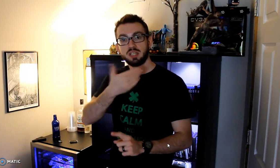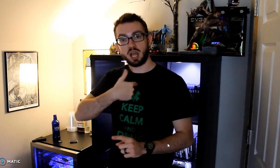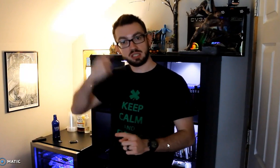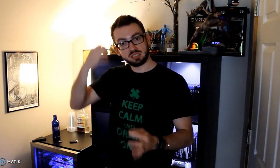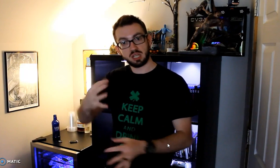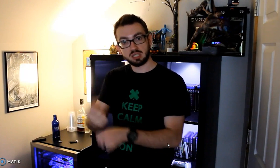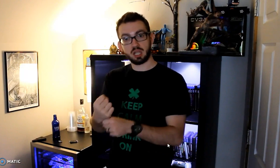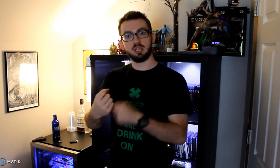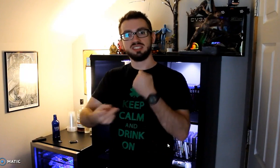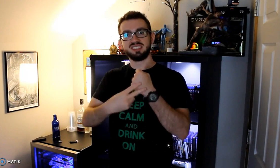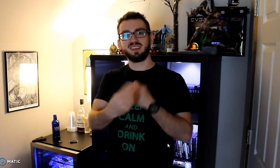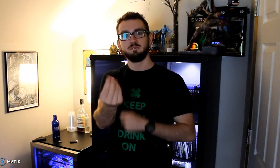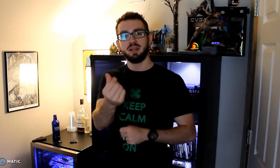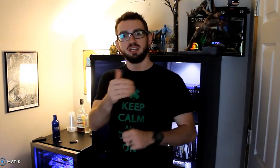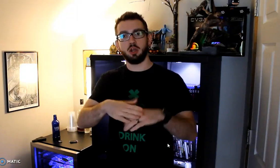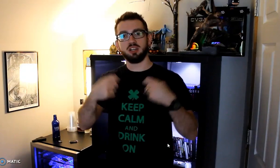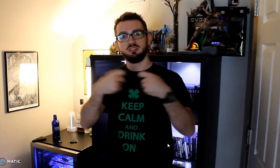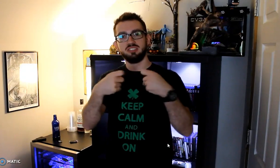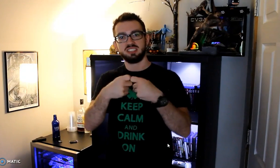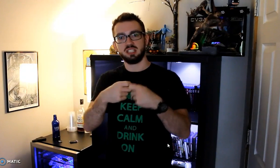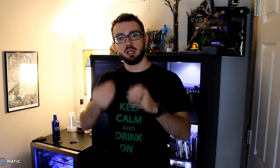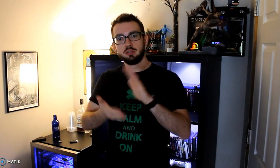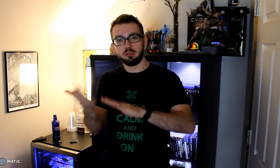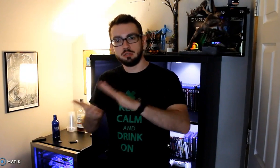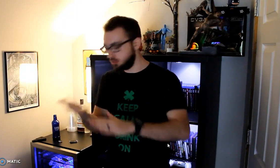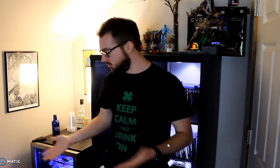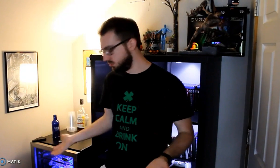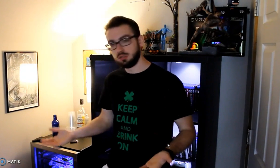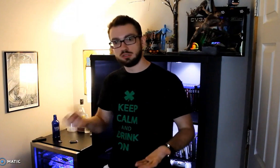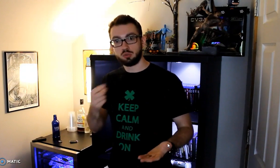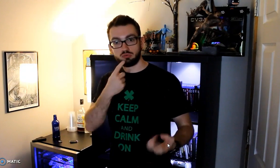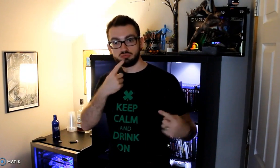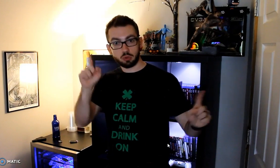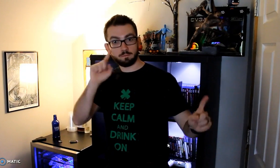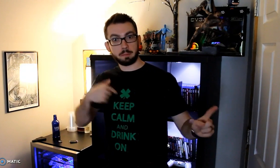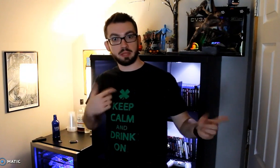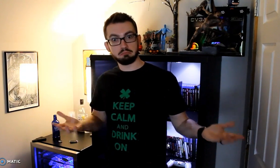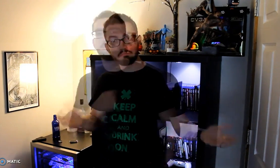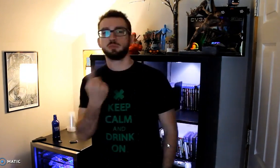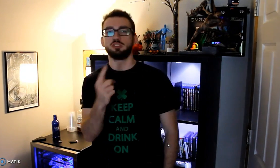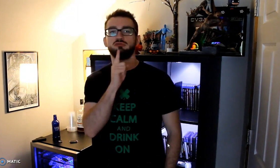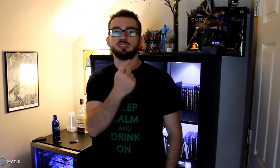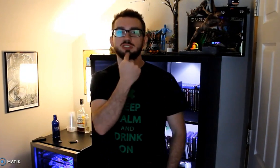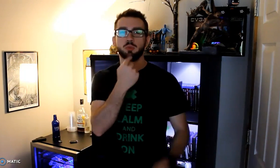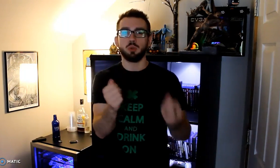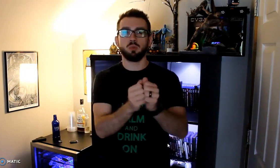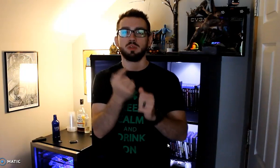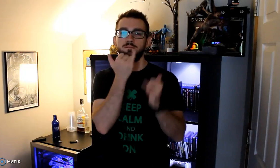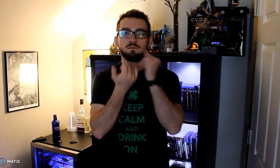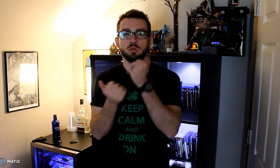So it doesn't use a lot of power, so you're saving money on electricity. And it does keep your beverages cold, but just not as cold as some